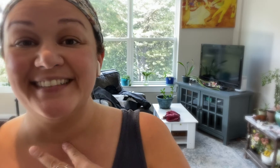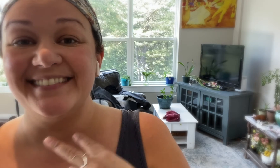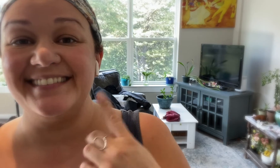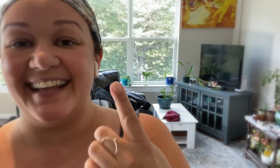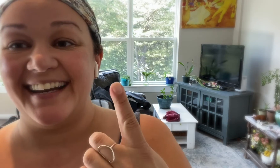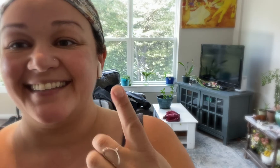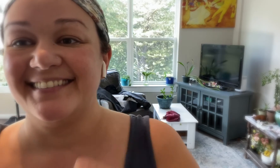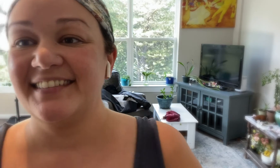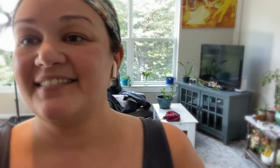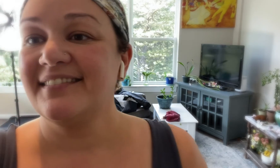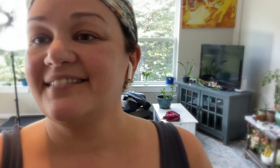ayuda.